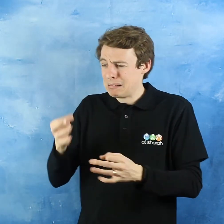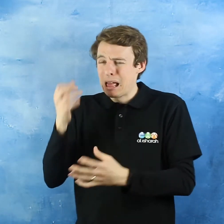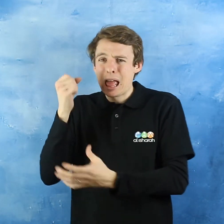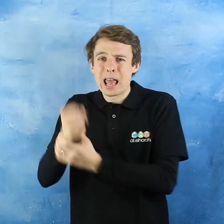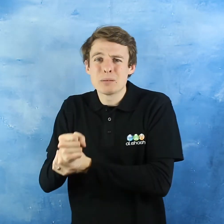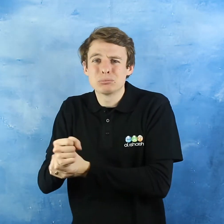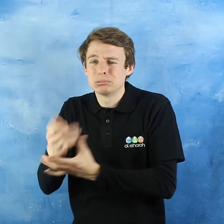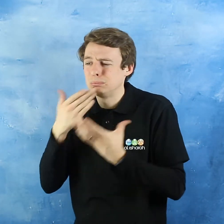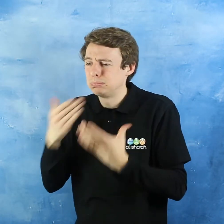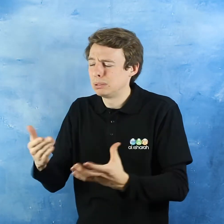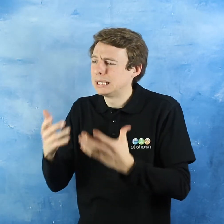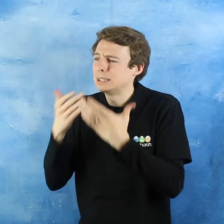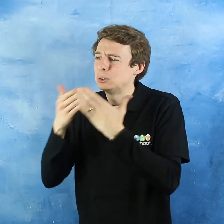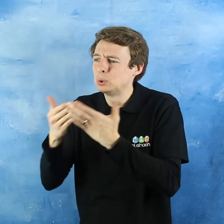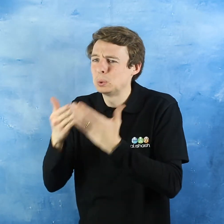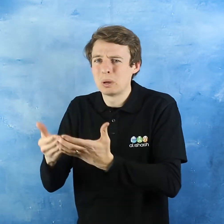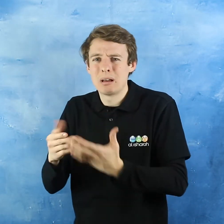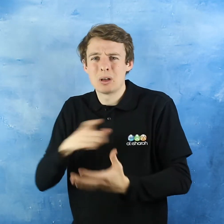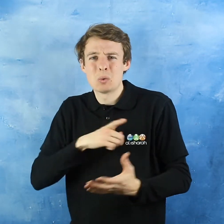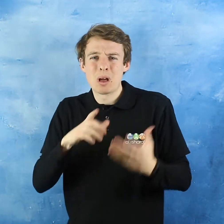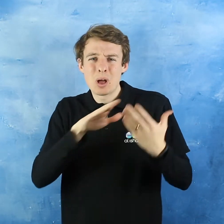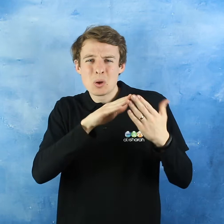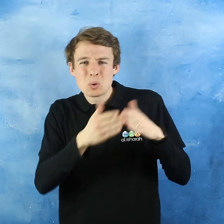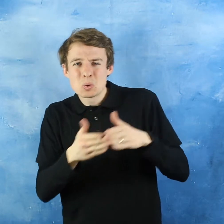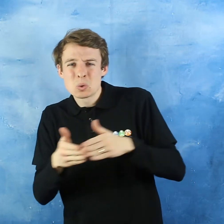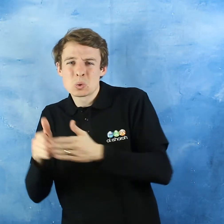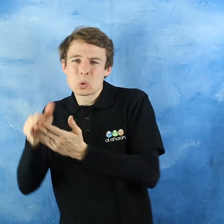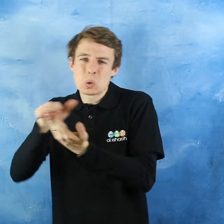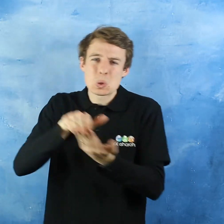is using his sheet,